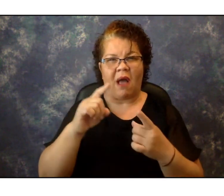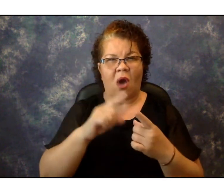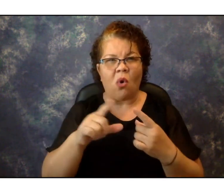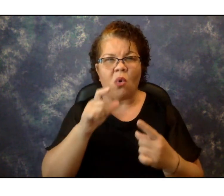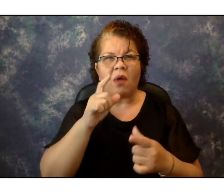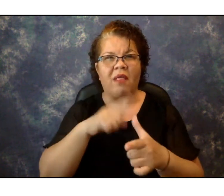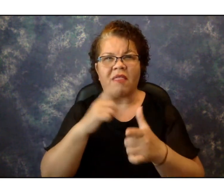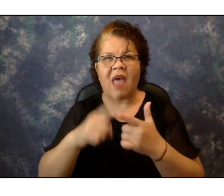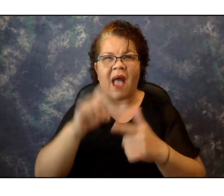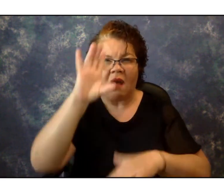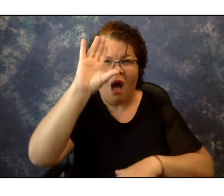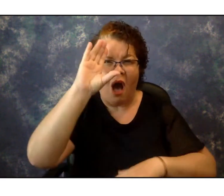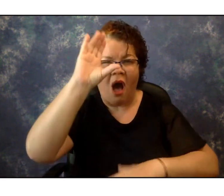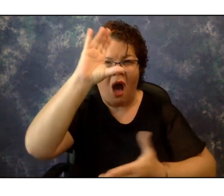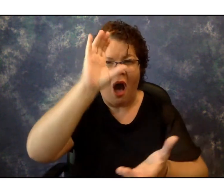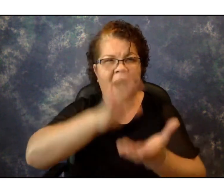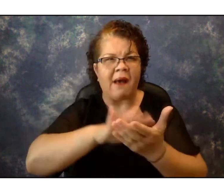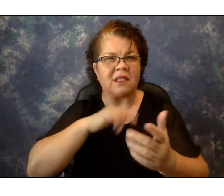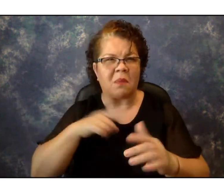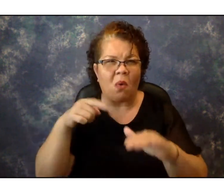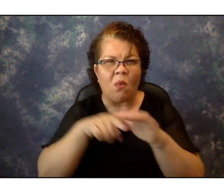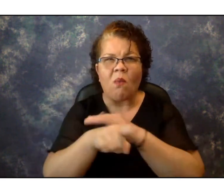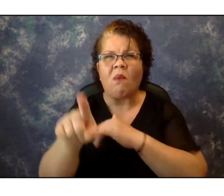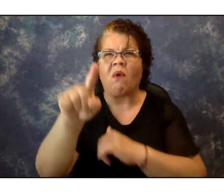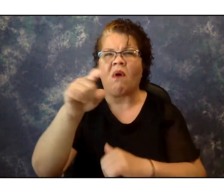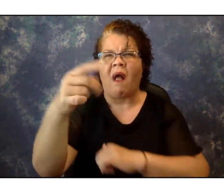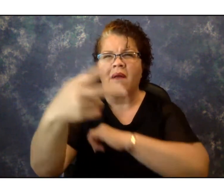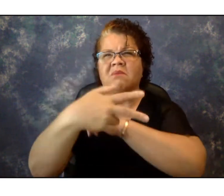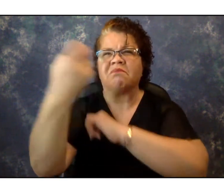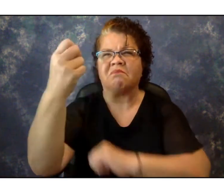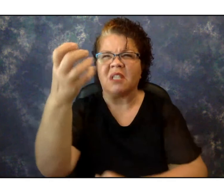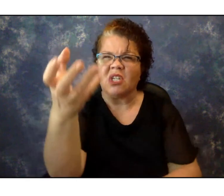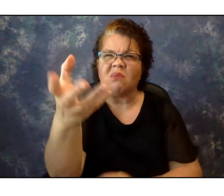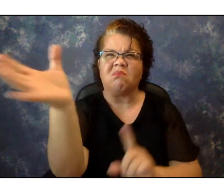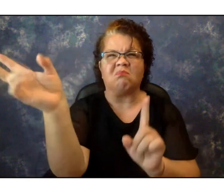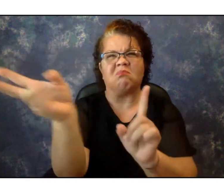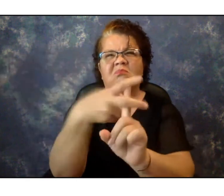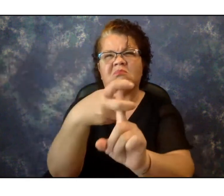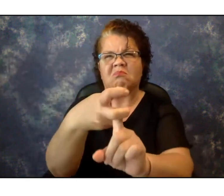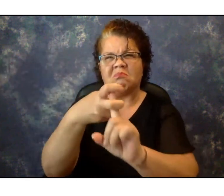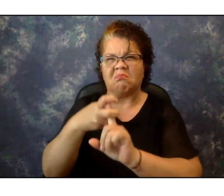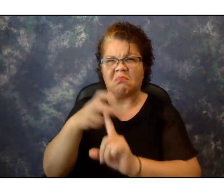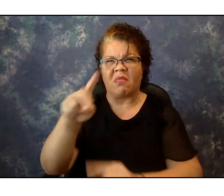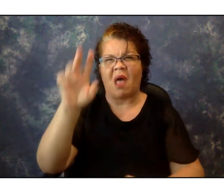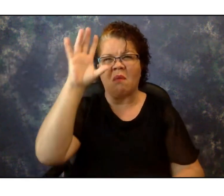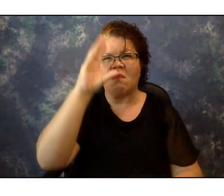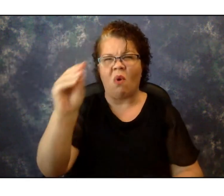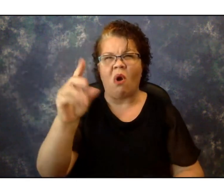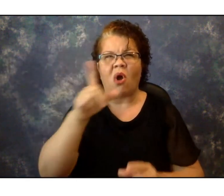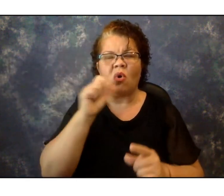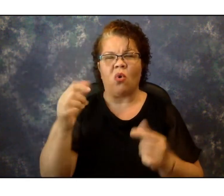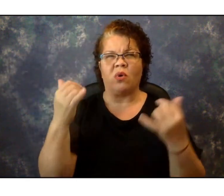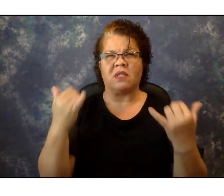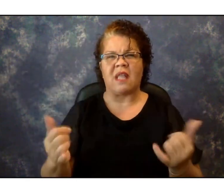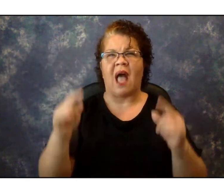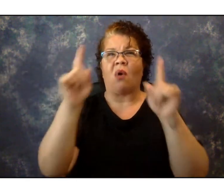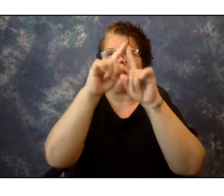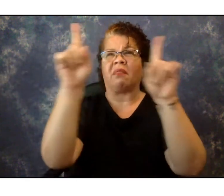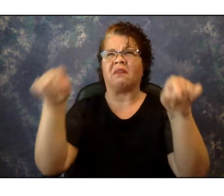store abutting the Money Gin Co., whose sign, worn away, now reads